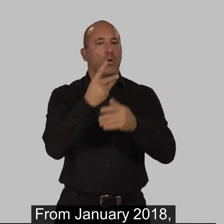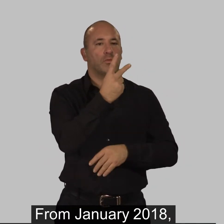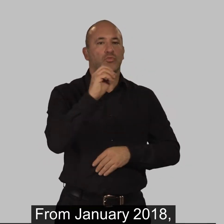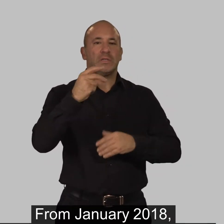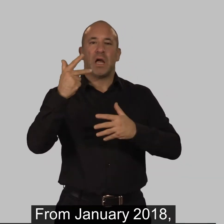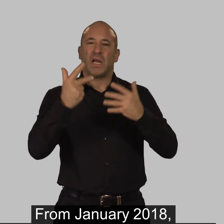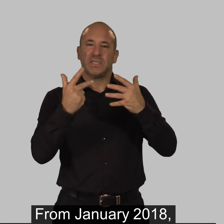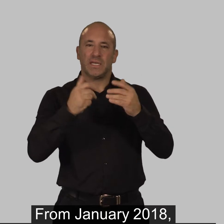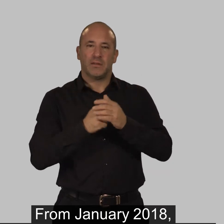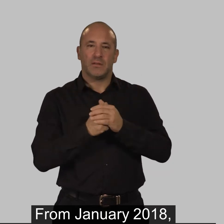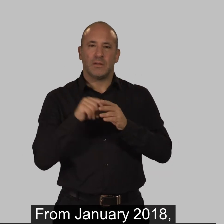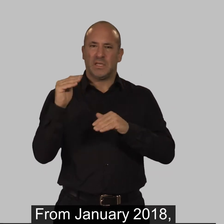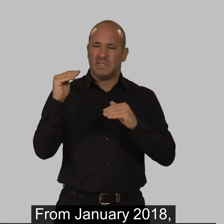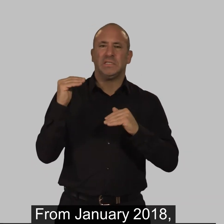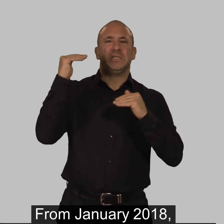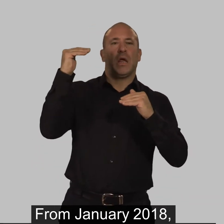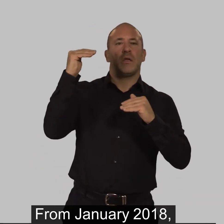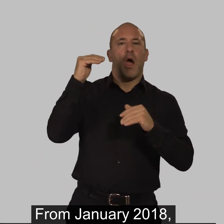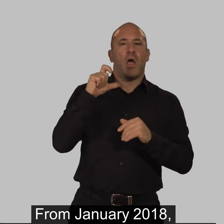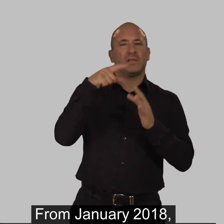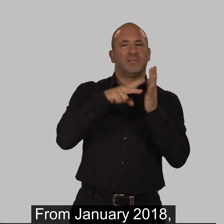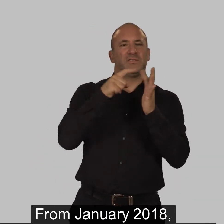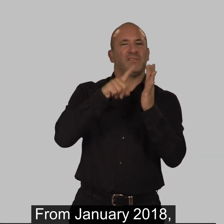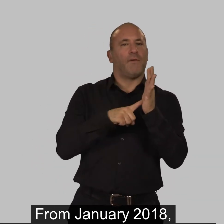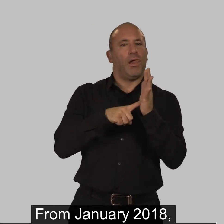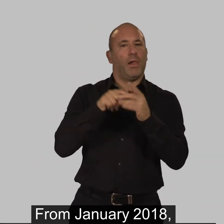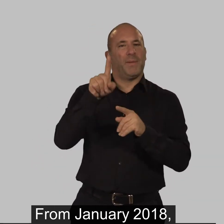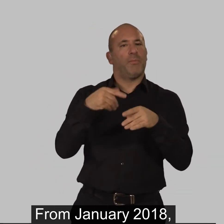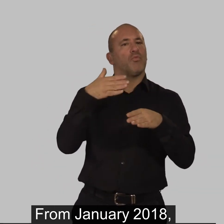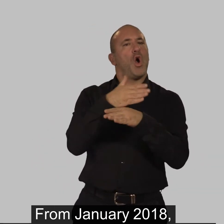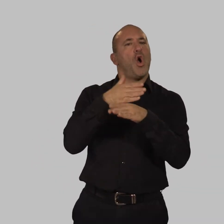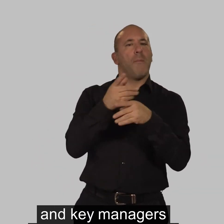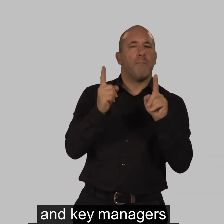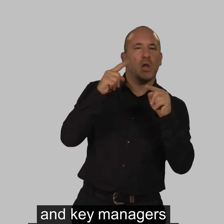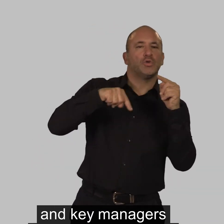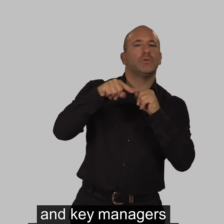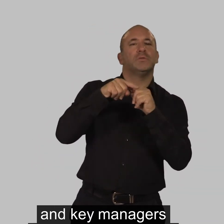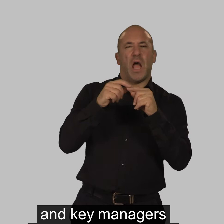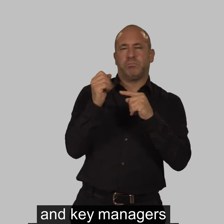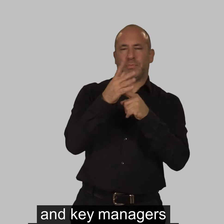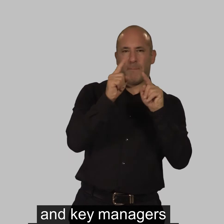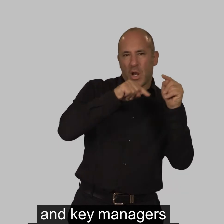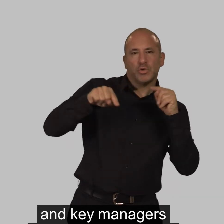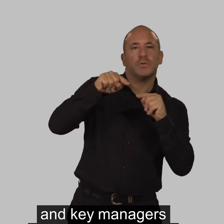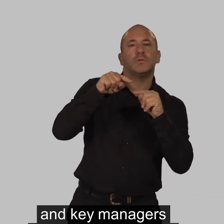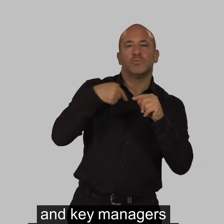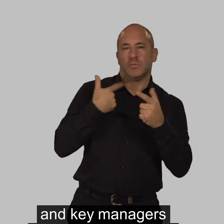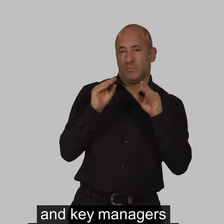From January 2018, we will train senior civil servants and key managers